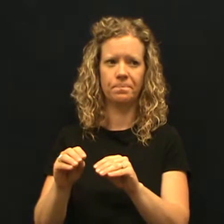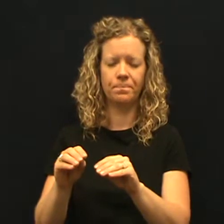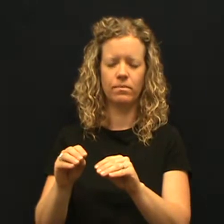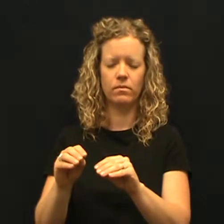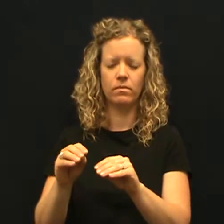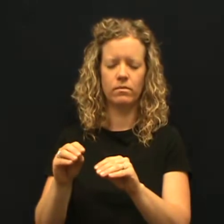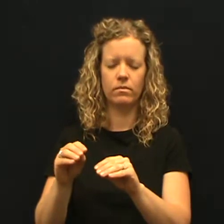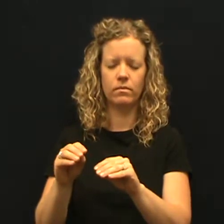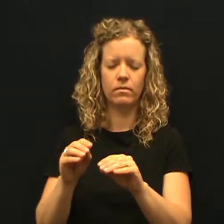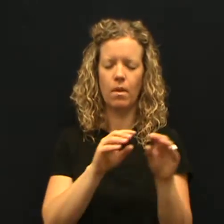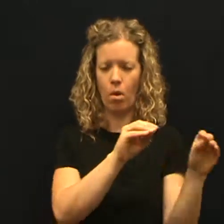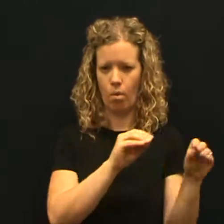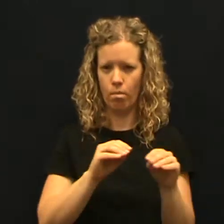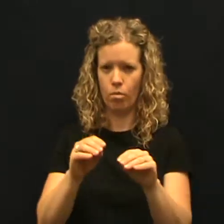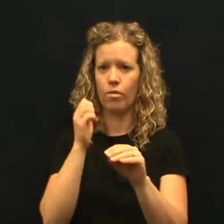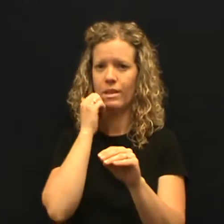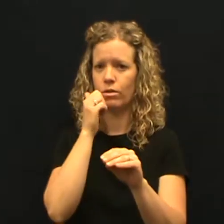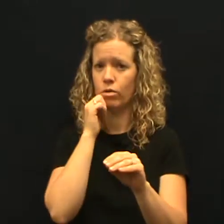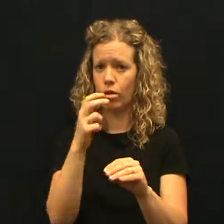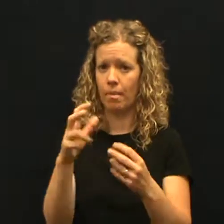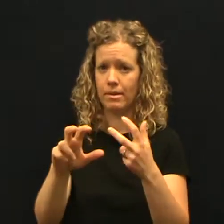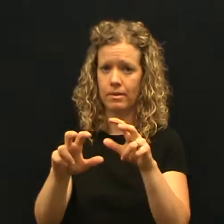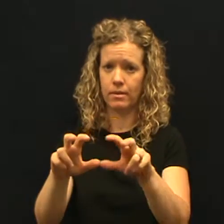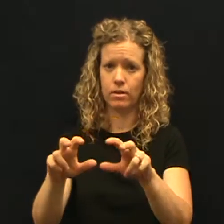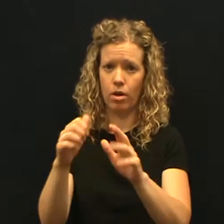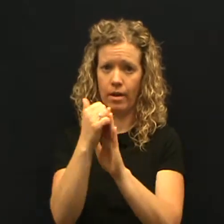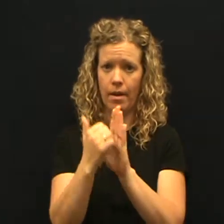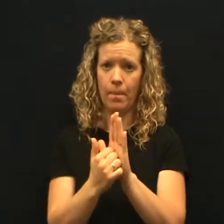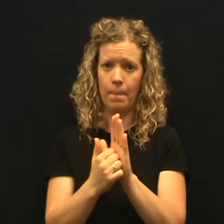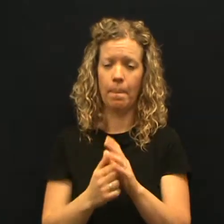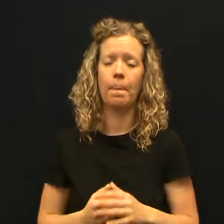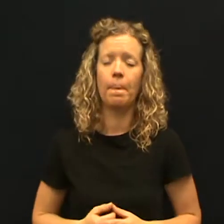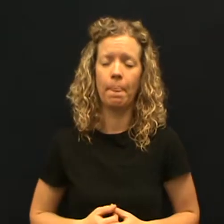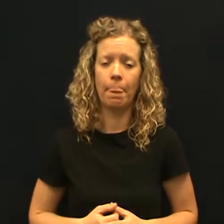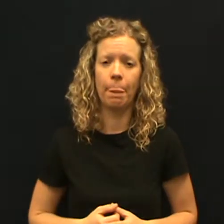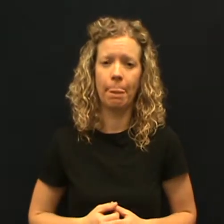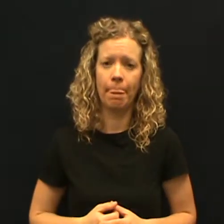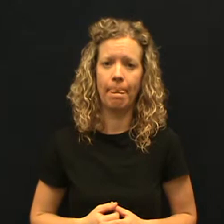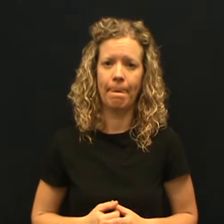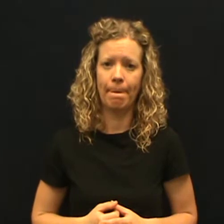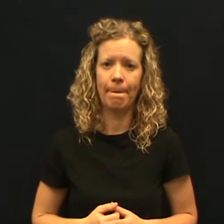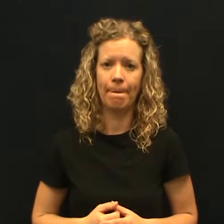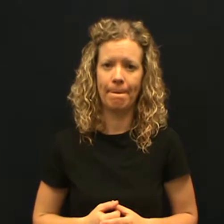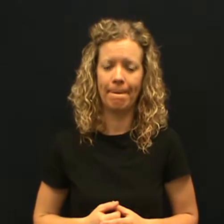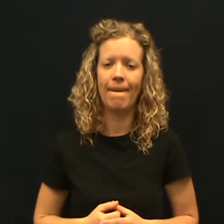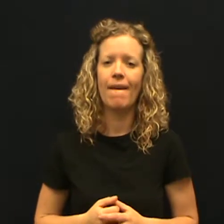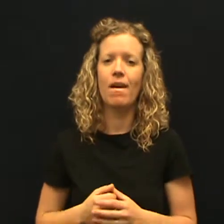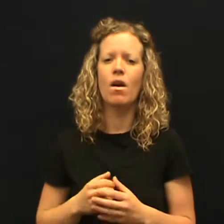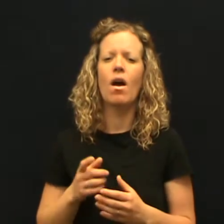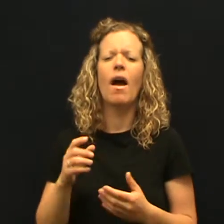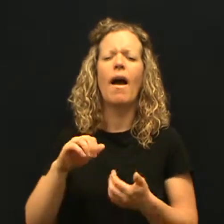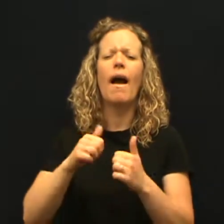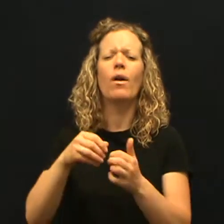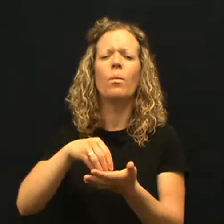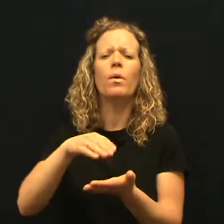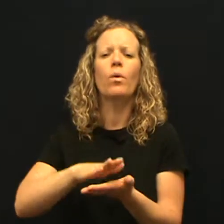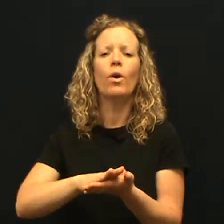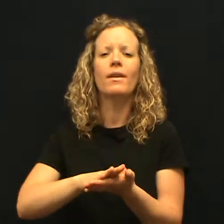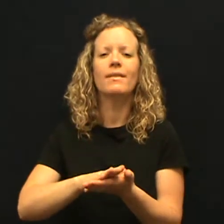our common stock account. So, and we account for it at par if it's a large stock dividend, which